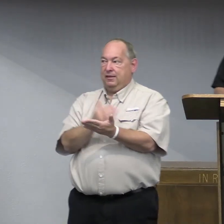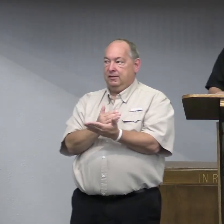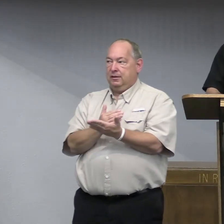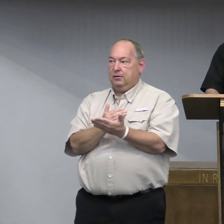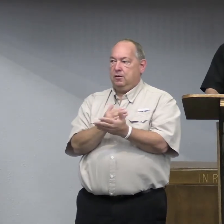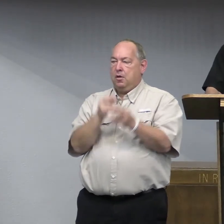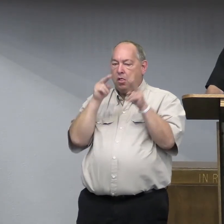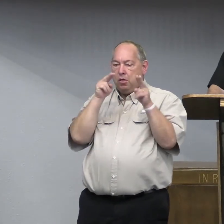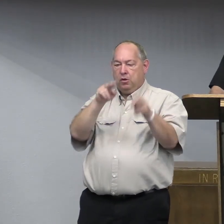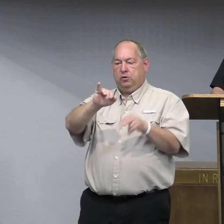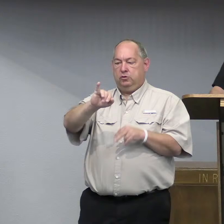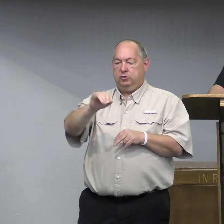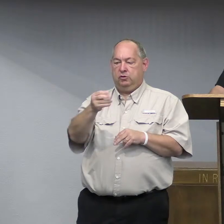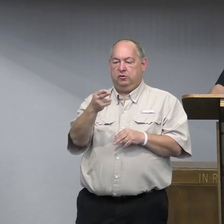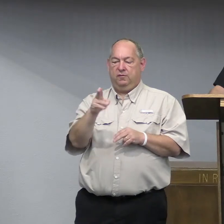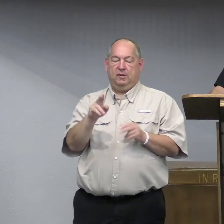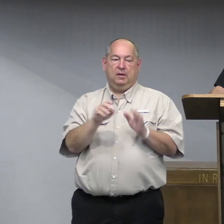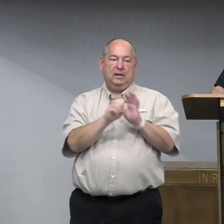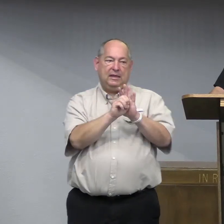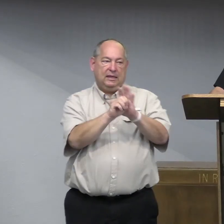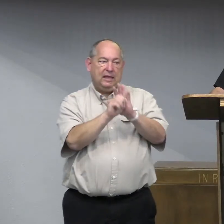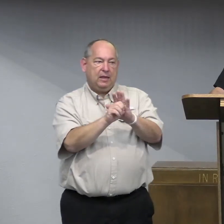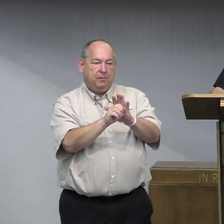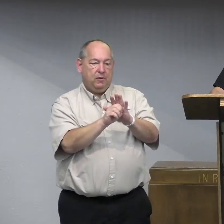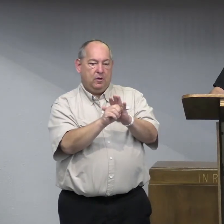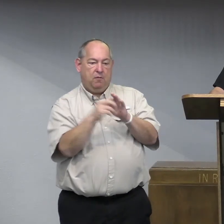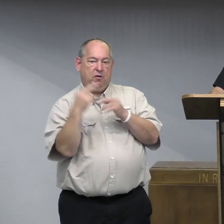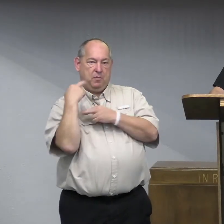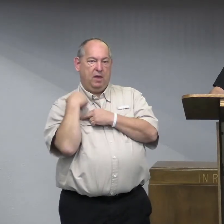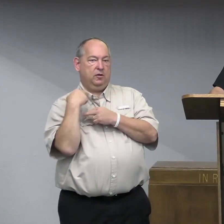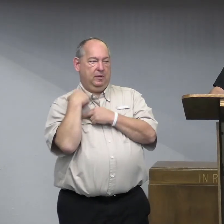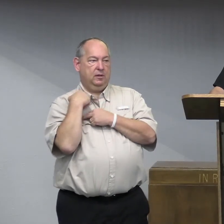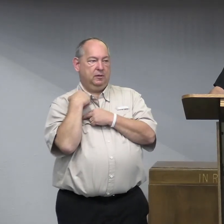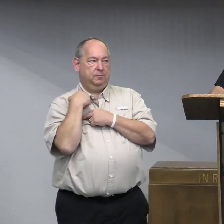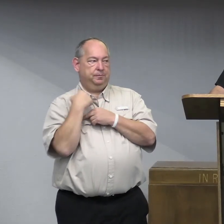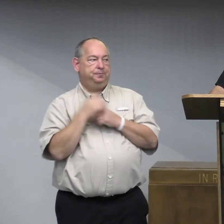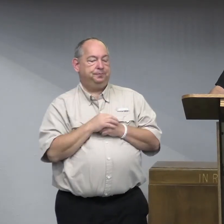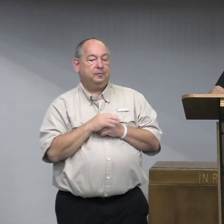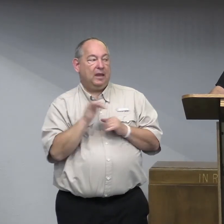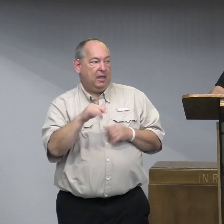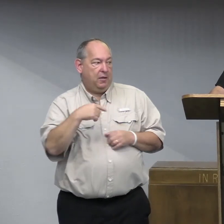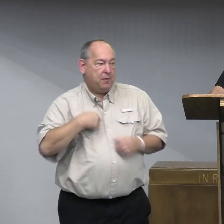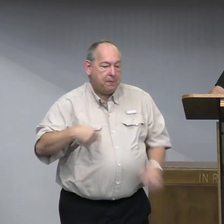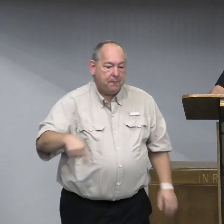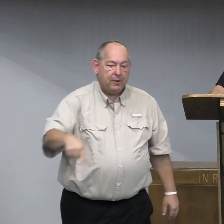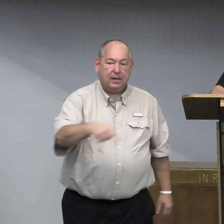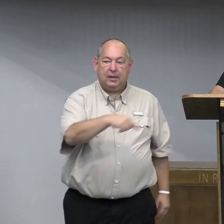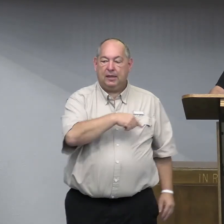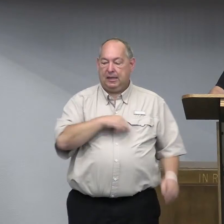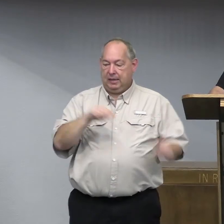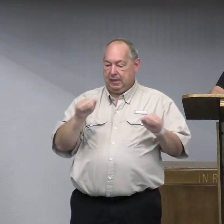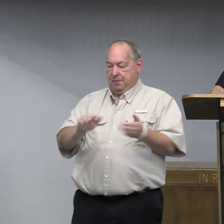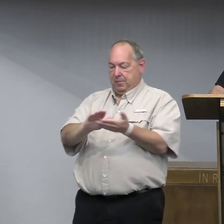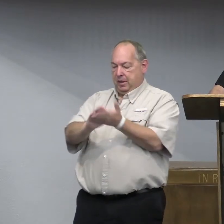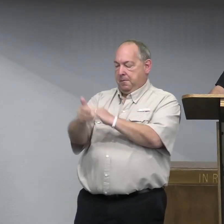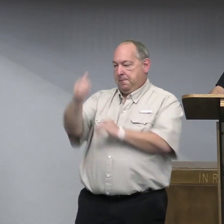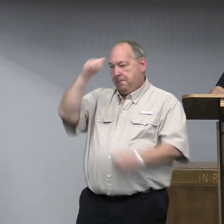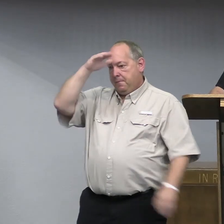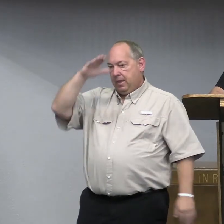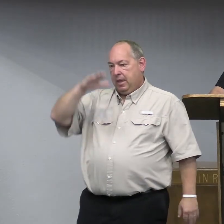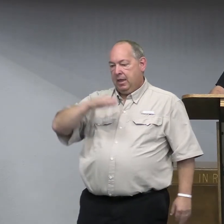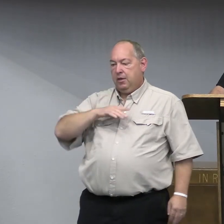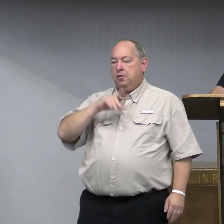is to look at Joseph's example of responsibility so that we will be men